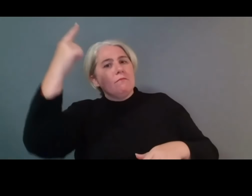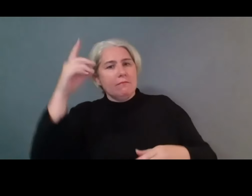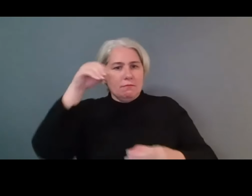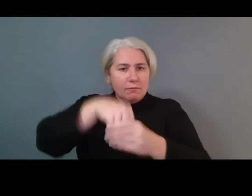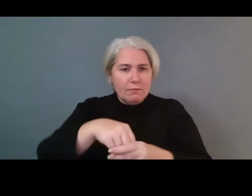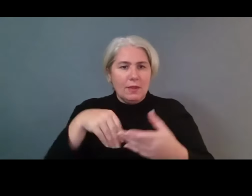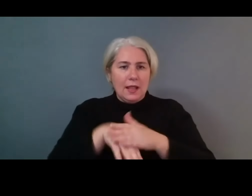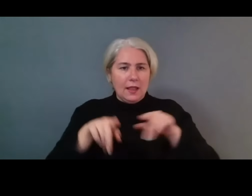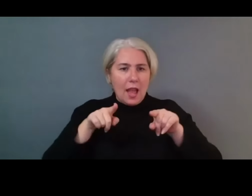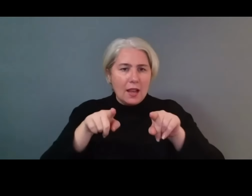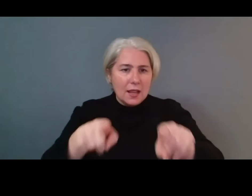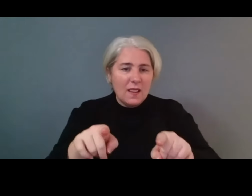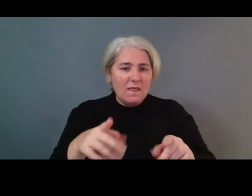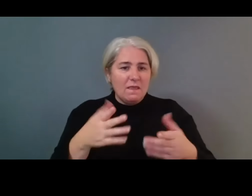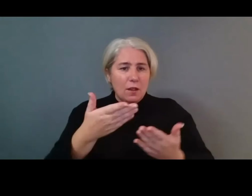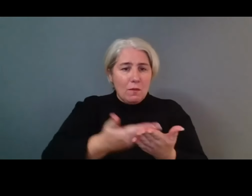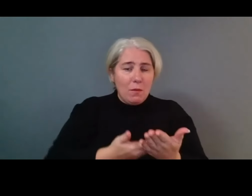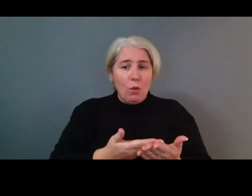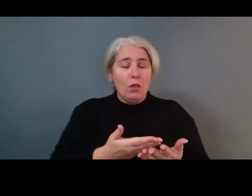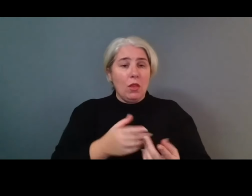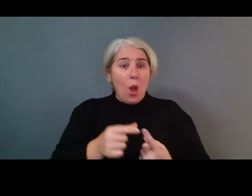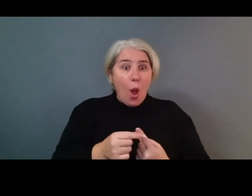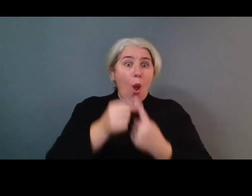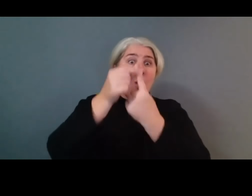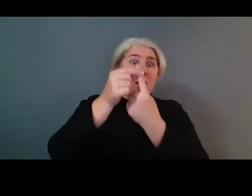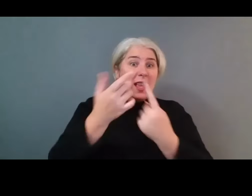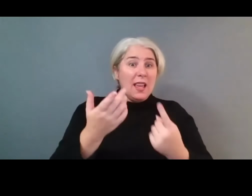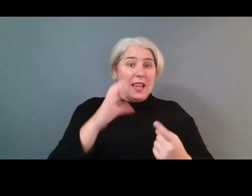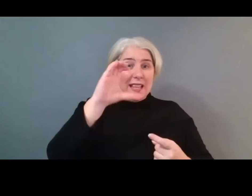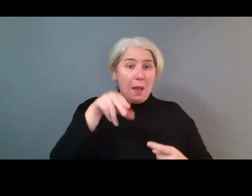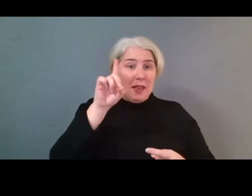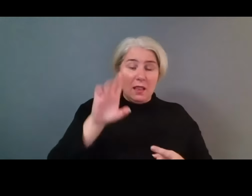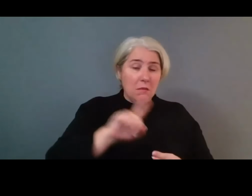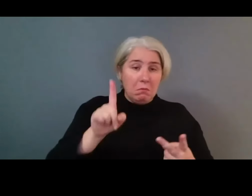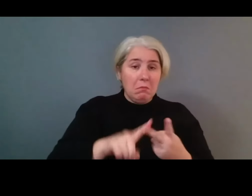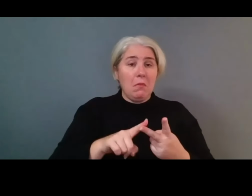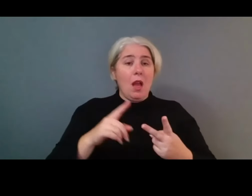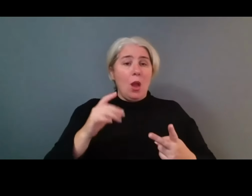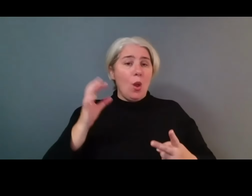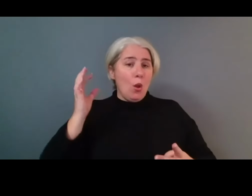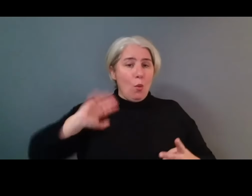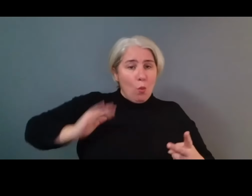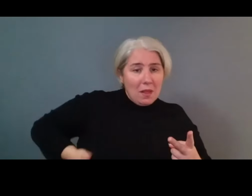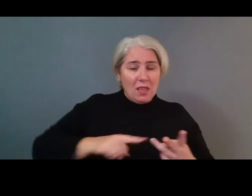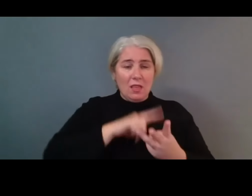Rights of the Child, or CEDAW Convention, or Convention Against Torture. So it's